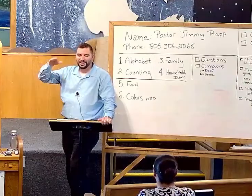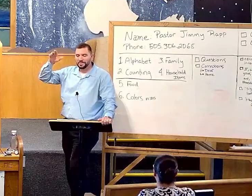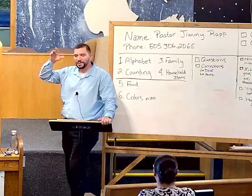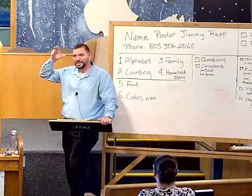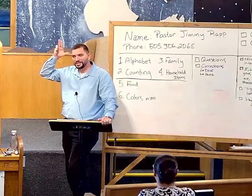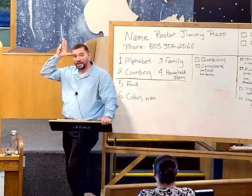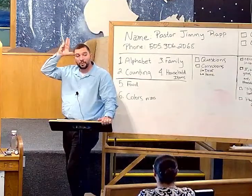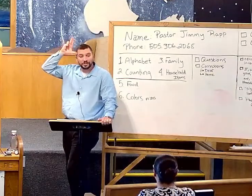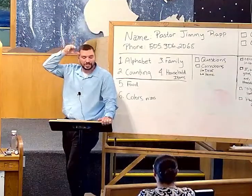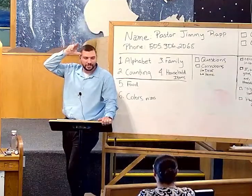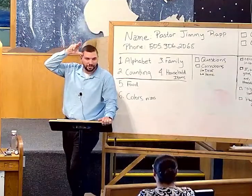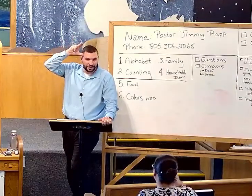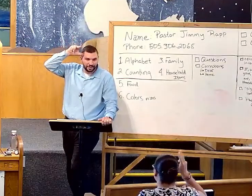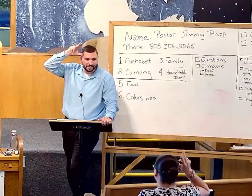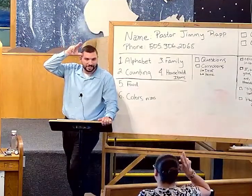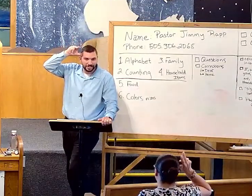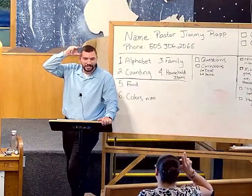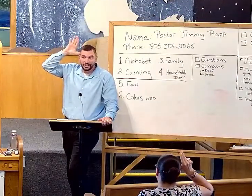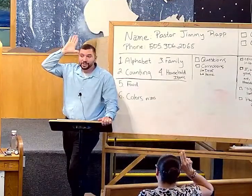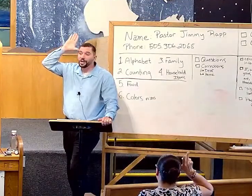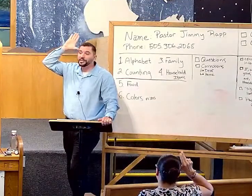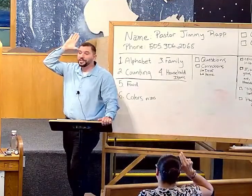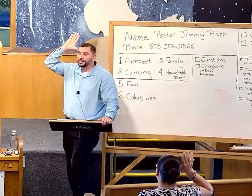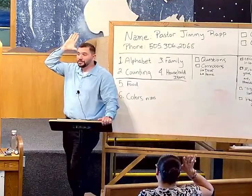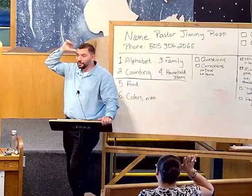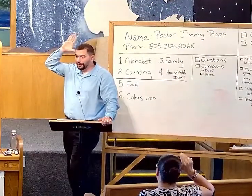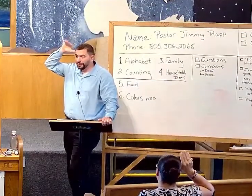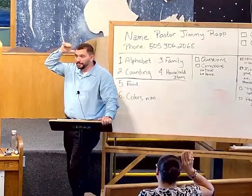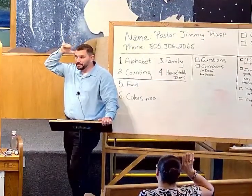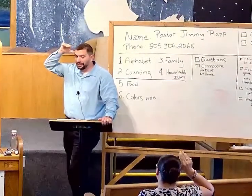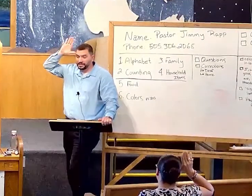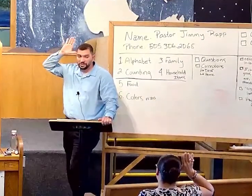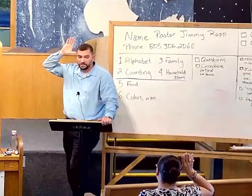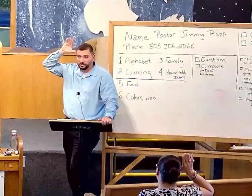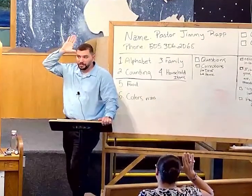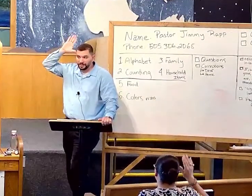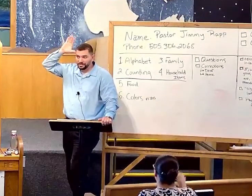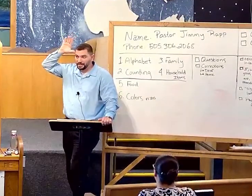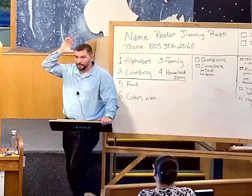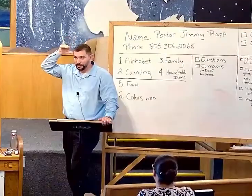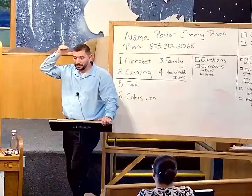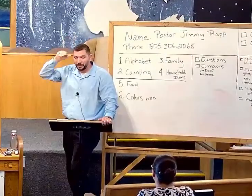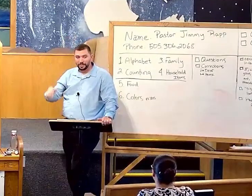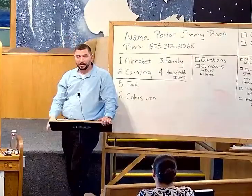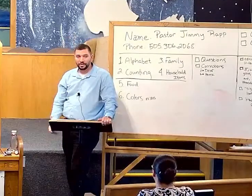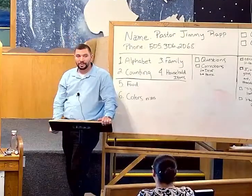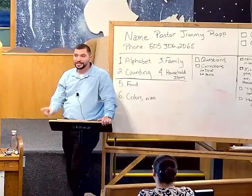But yeah, horse is 2 fingers, donkey is 4 fingers, and that's also means stubborn. All right, next animal.